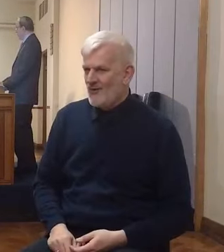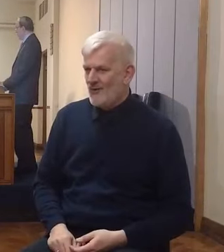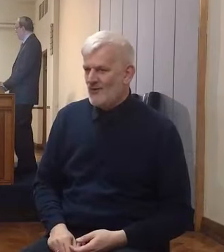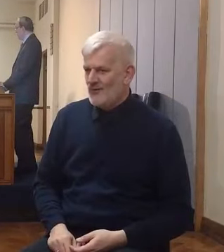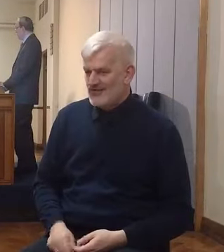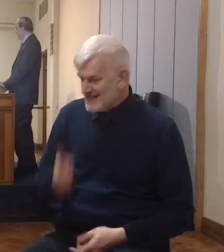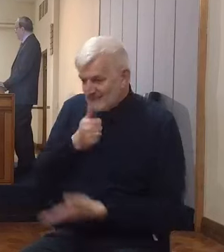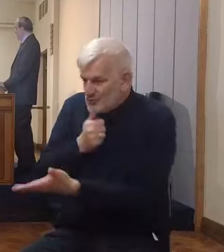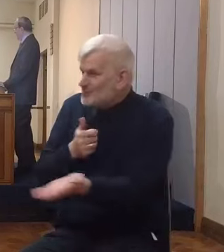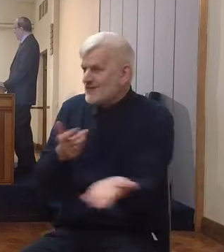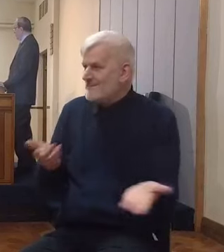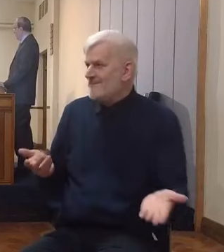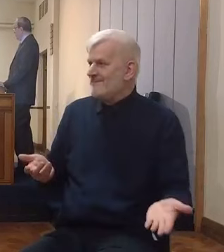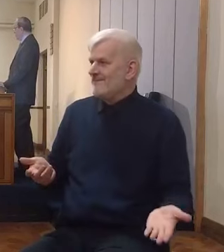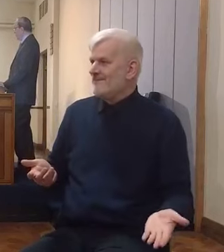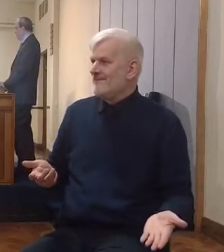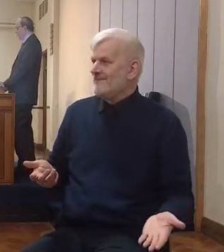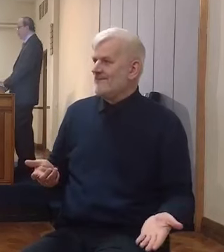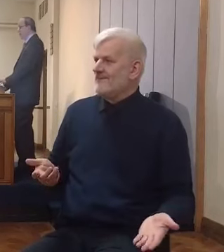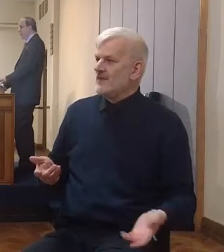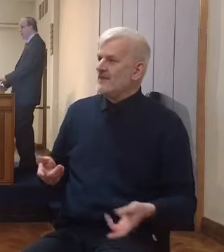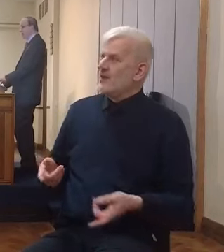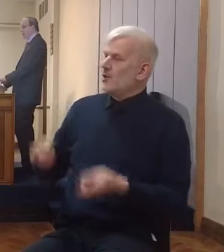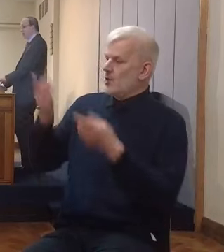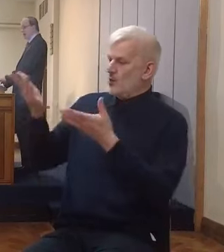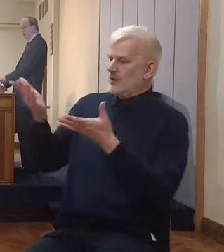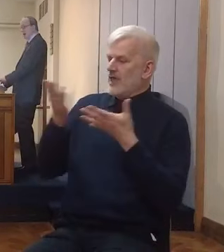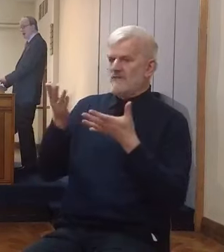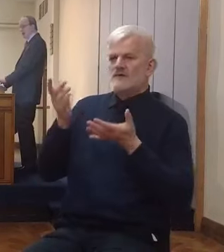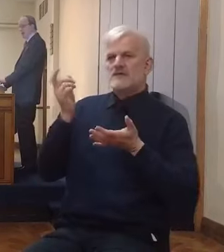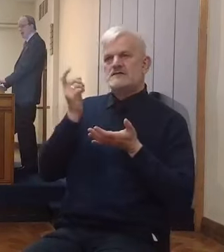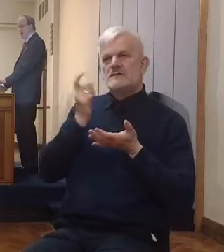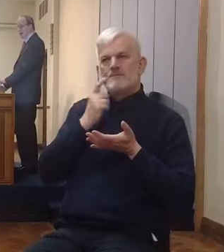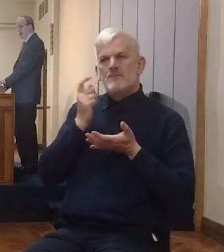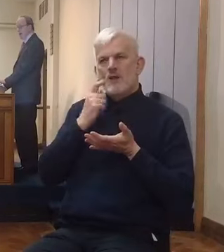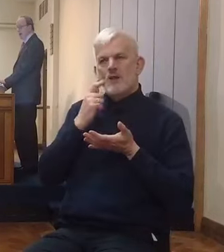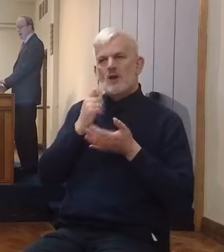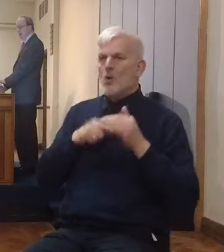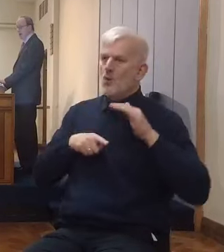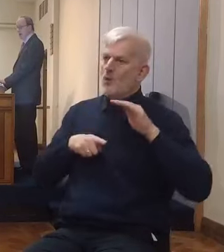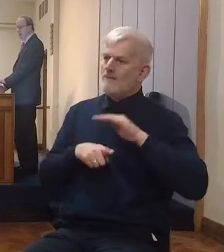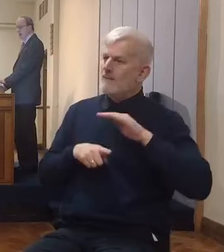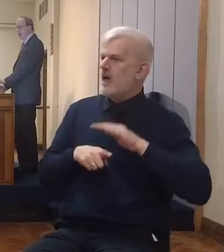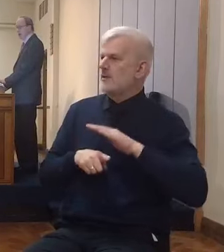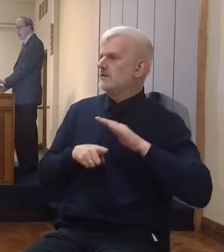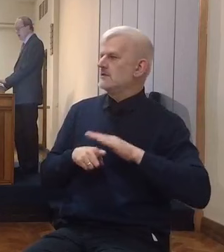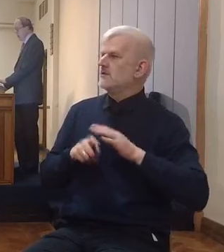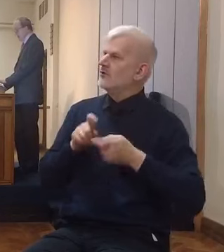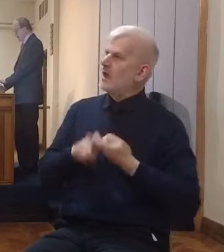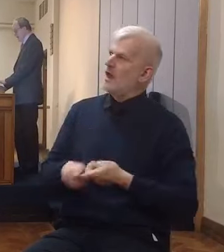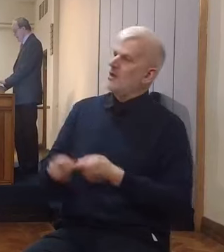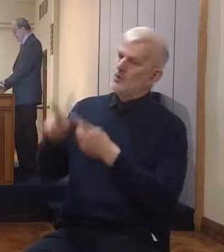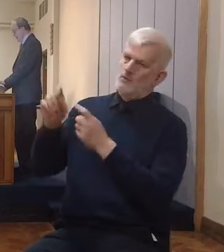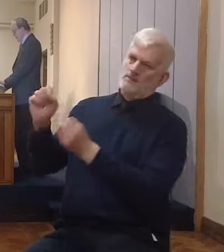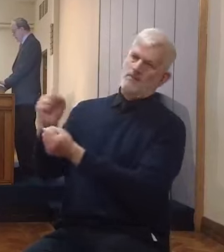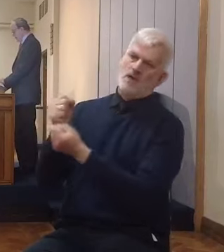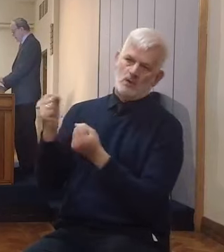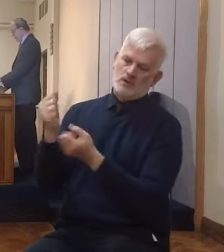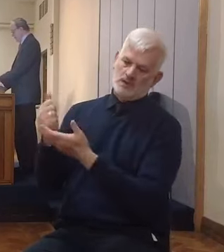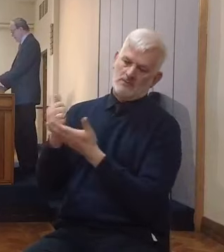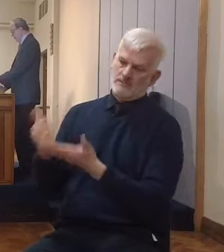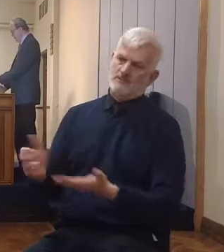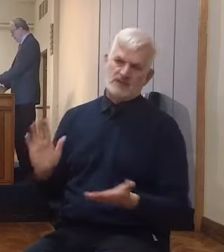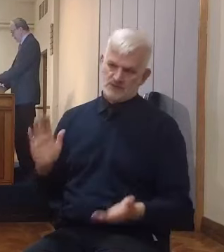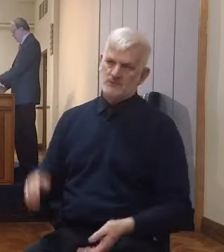just with the basic and simple weapons, relying on the power and the help of God. And